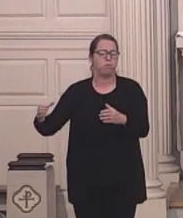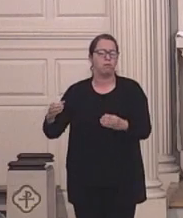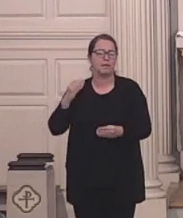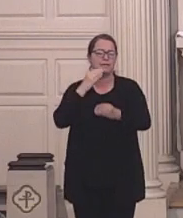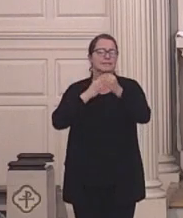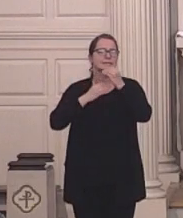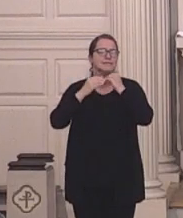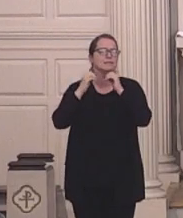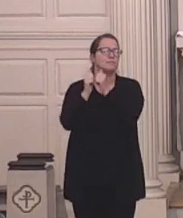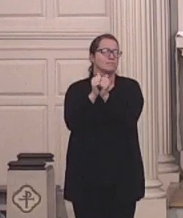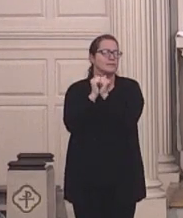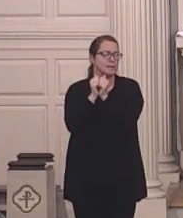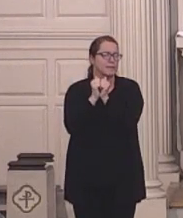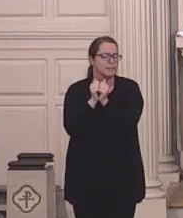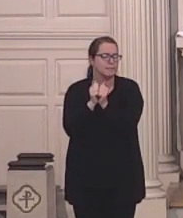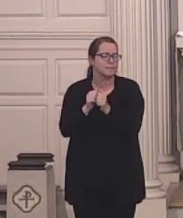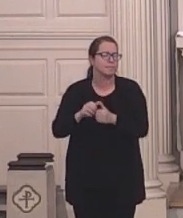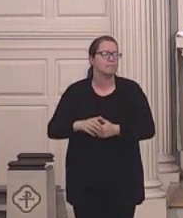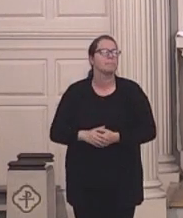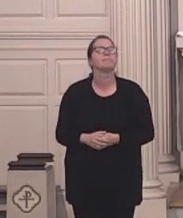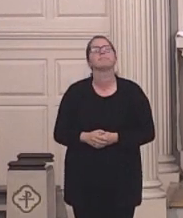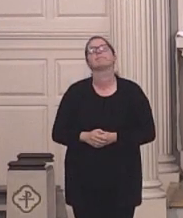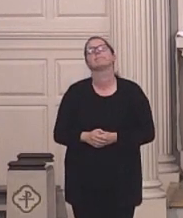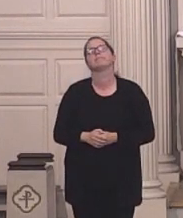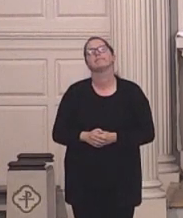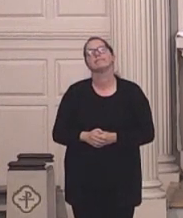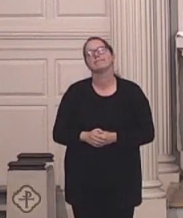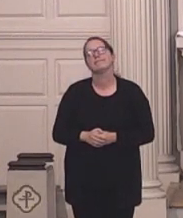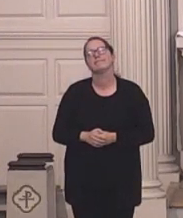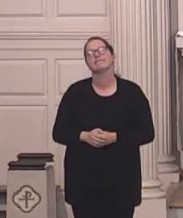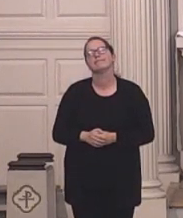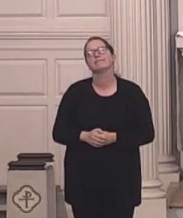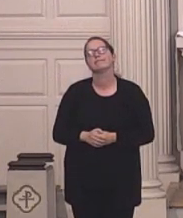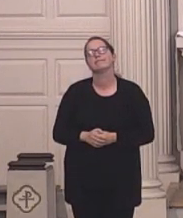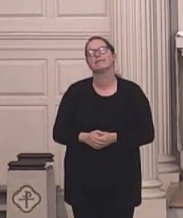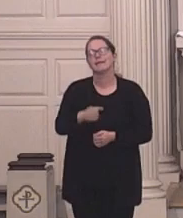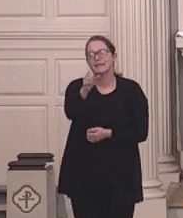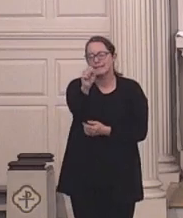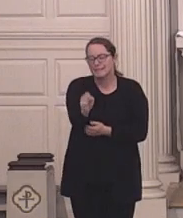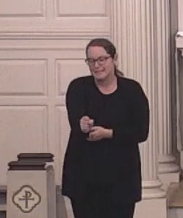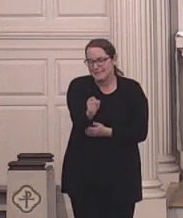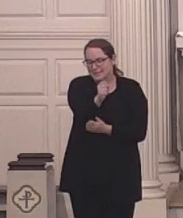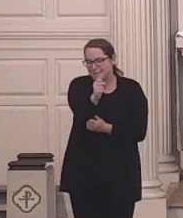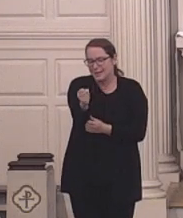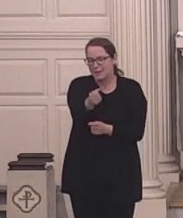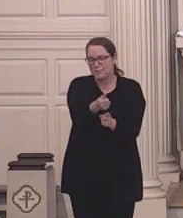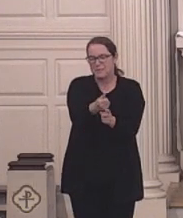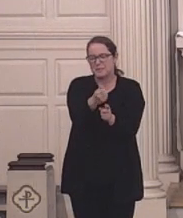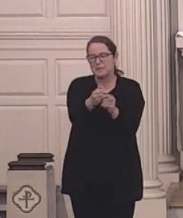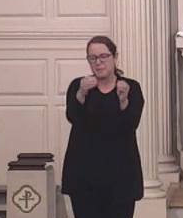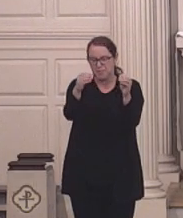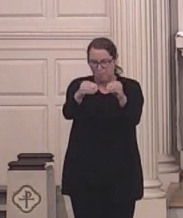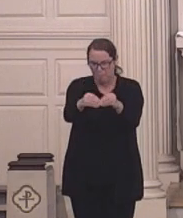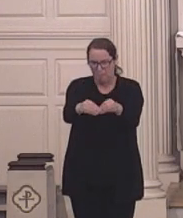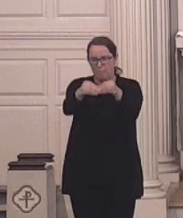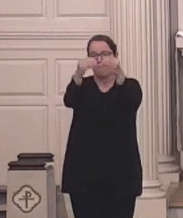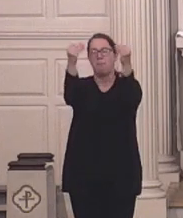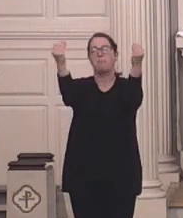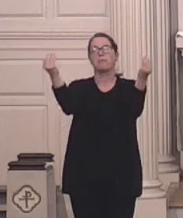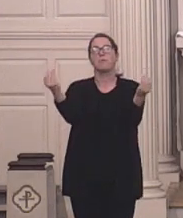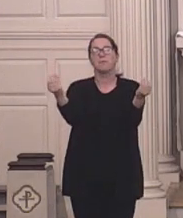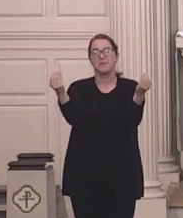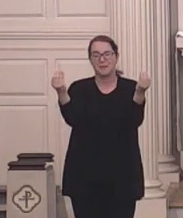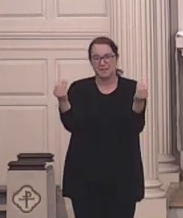Issues right when the sacrament is broken. Doubt not,